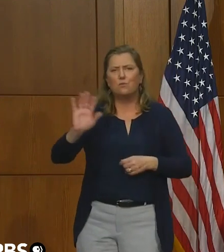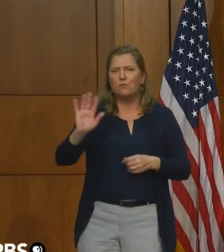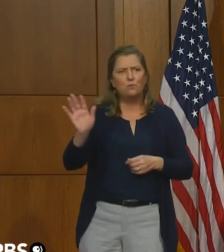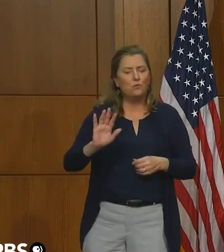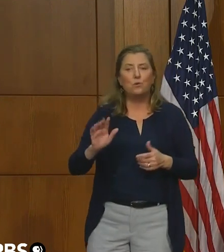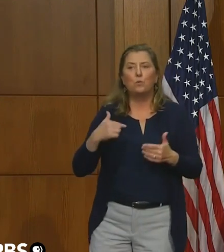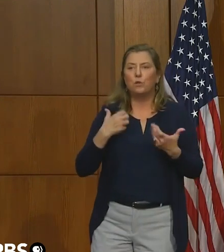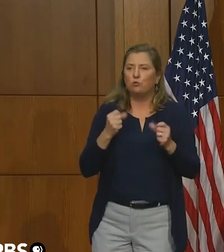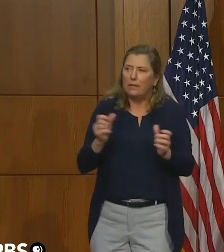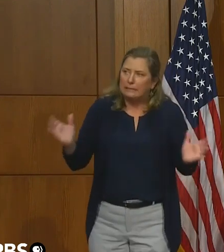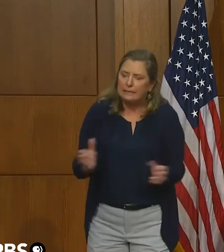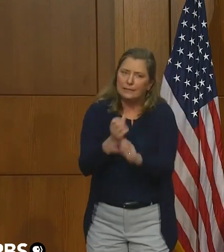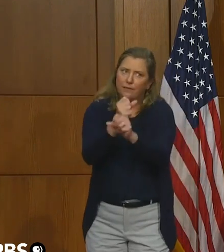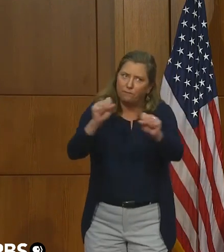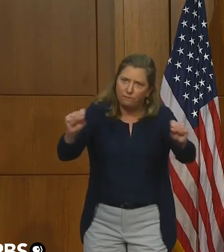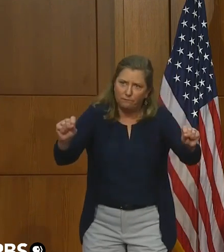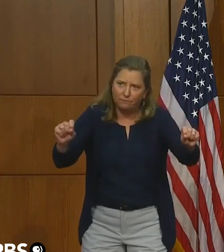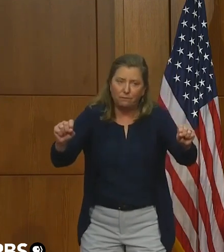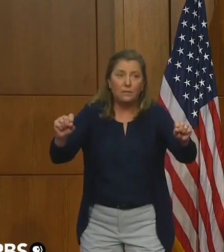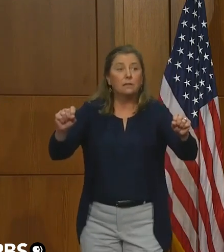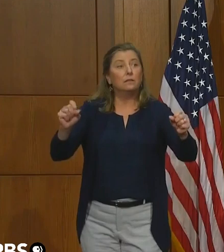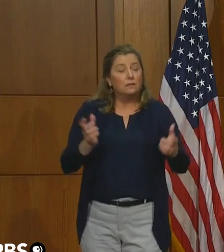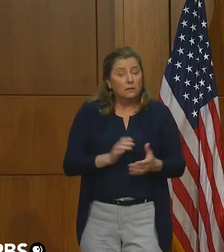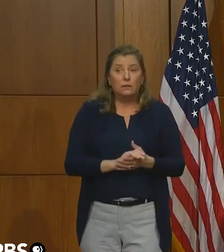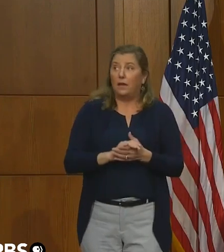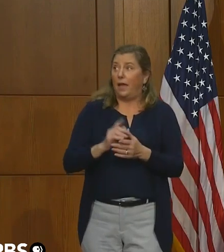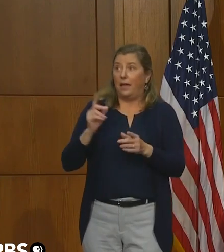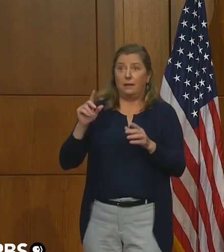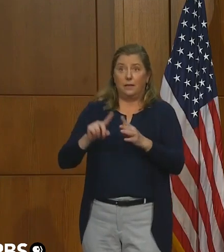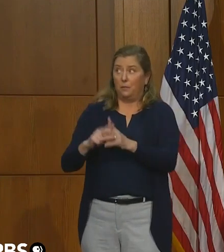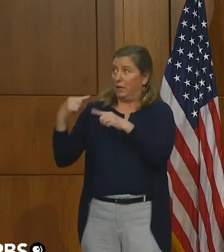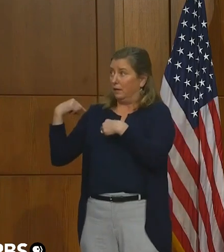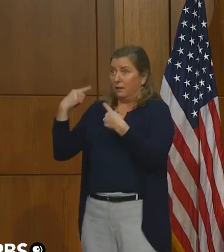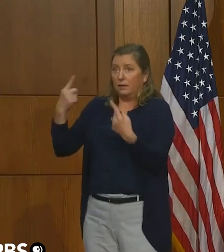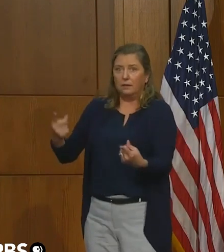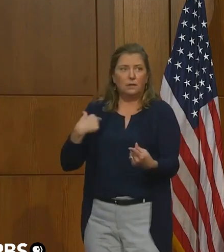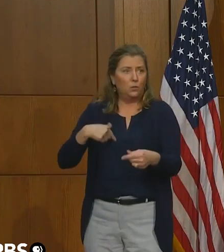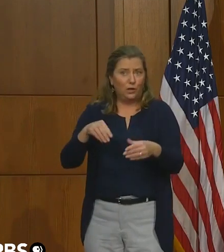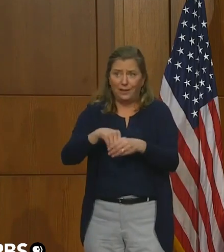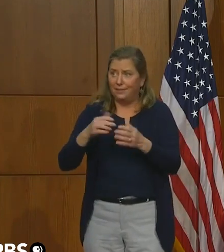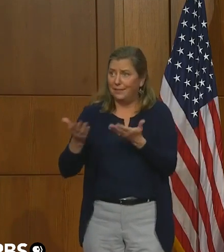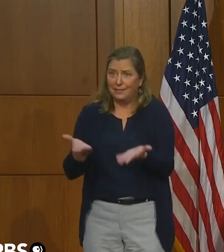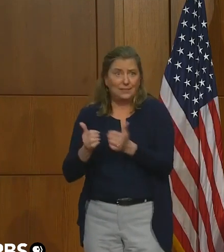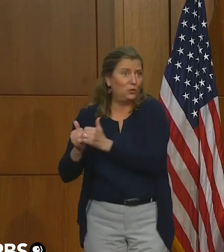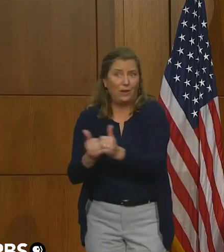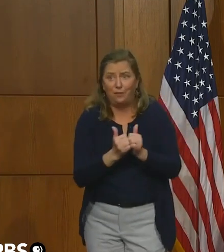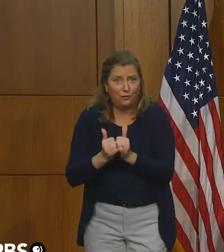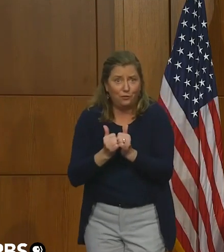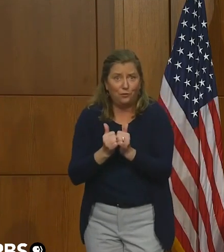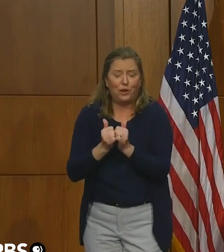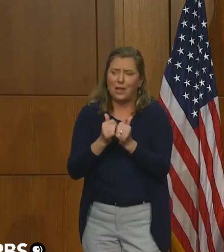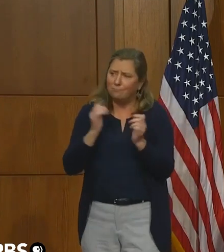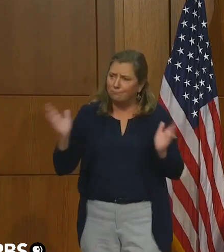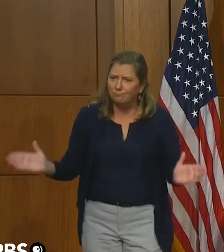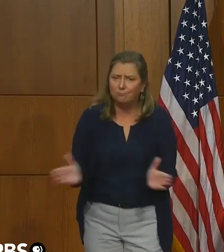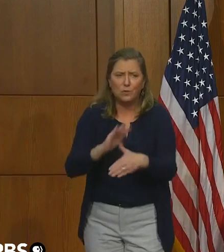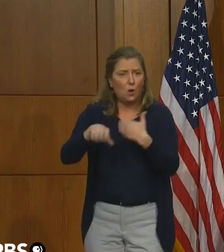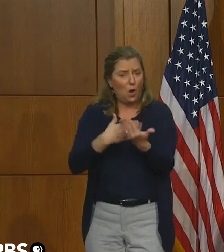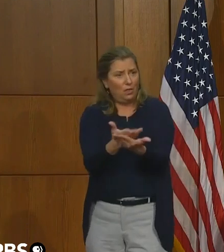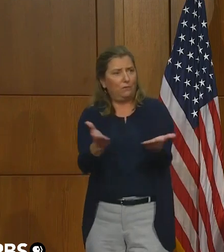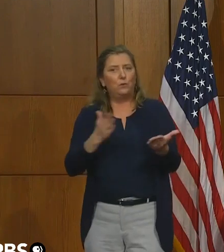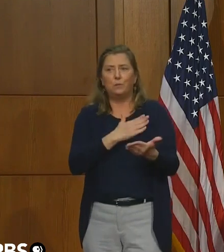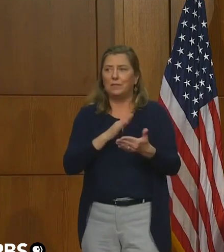to promote safety. And as I have said from the beginning, we are all in this together, and I just encourage all of you